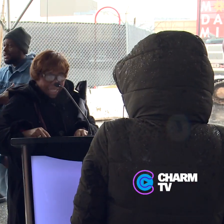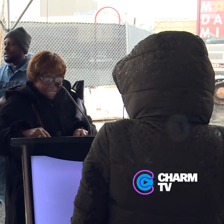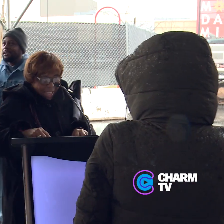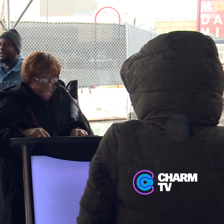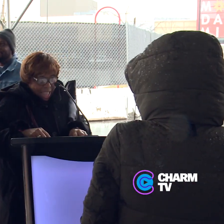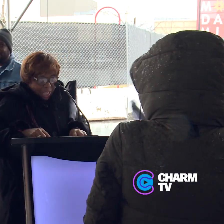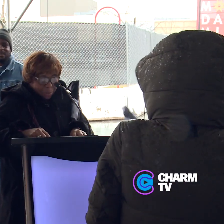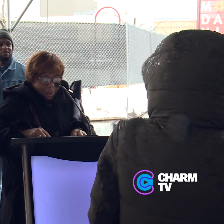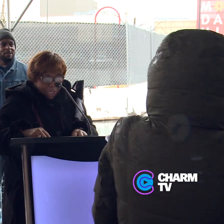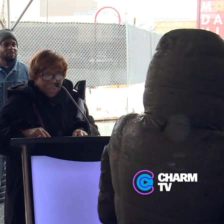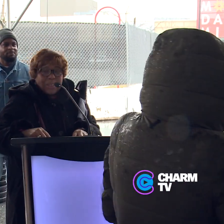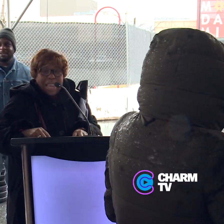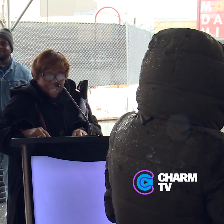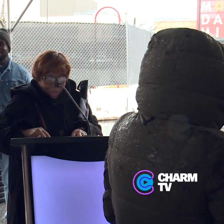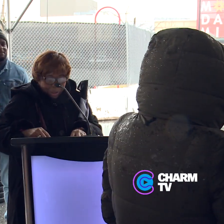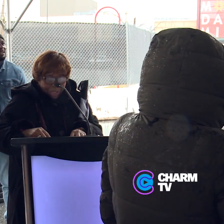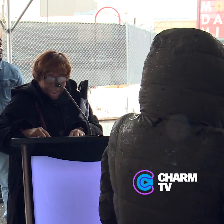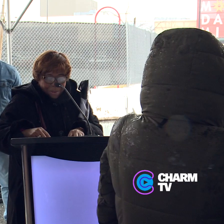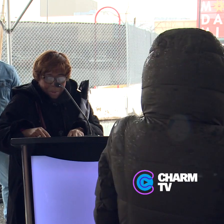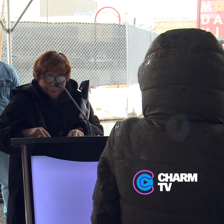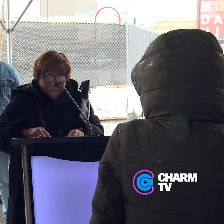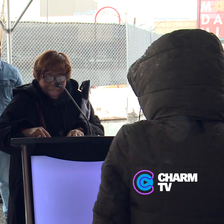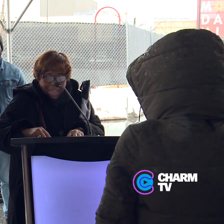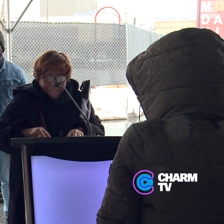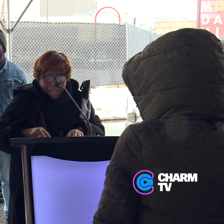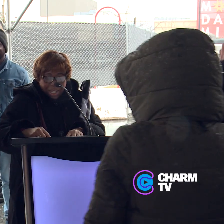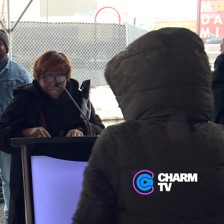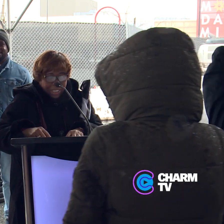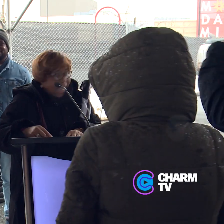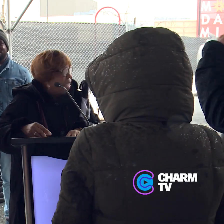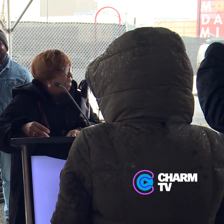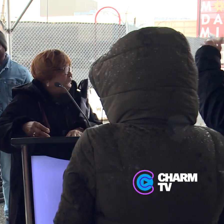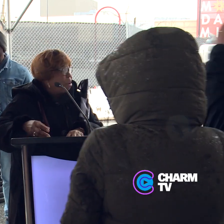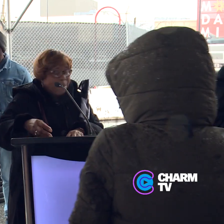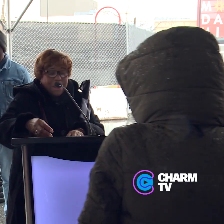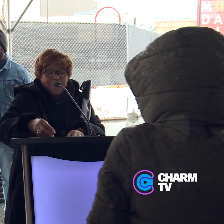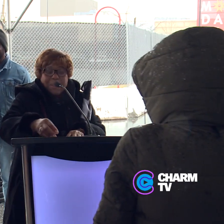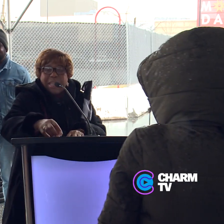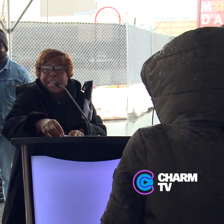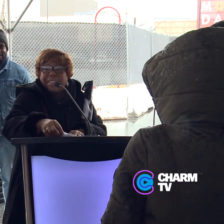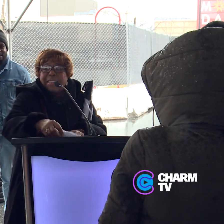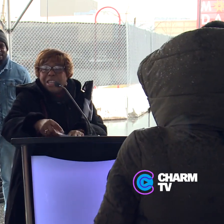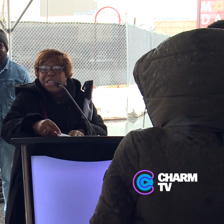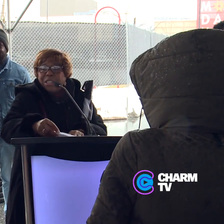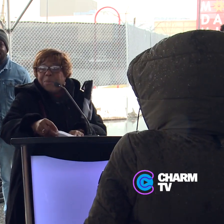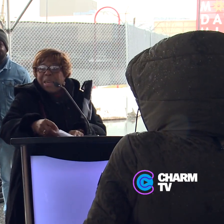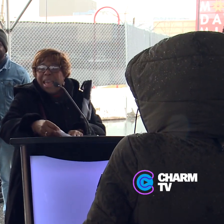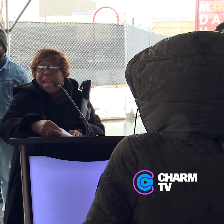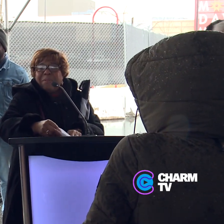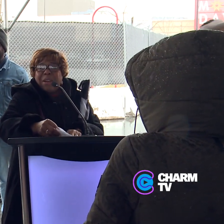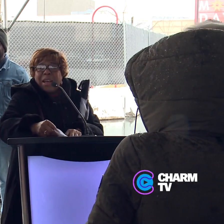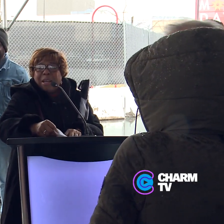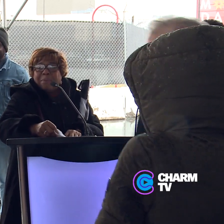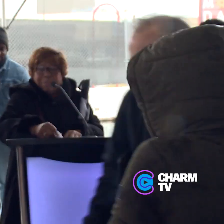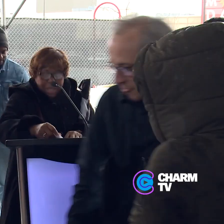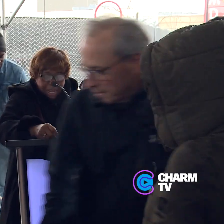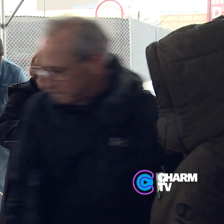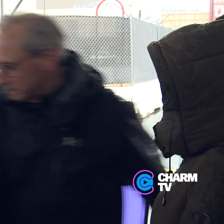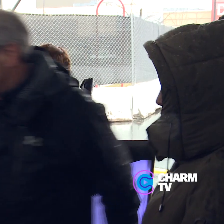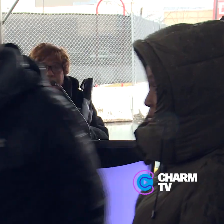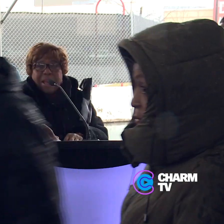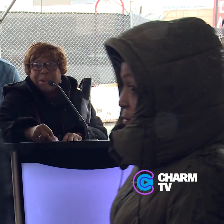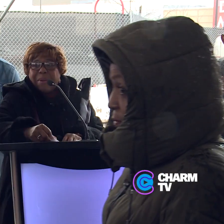effort. And special thank you to everyone here today celebrating with us. Do we have